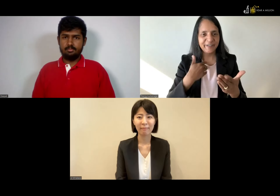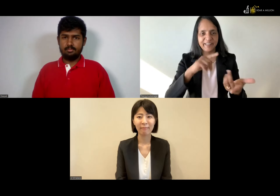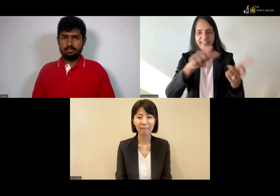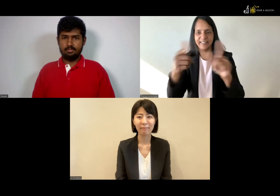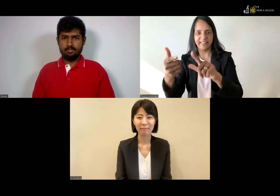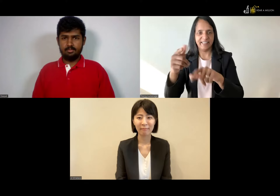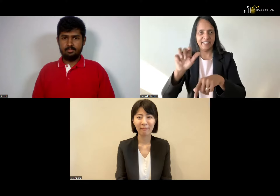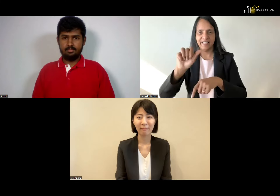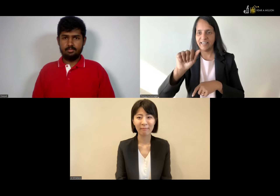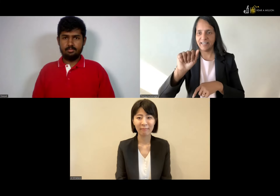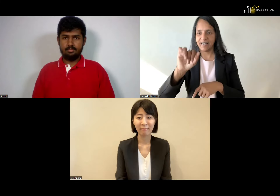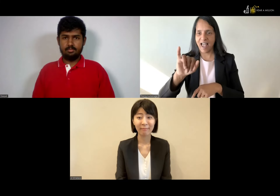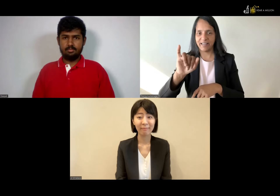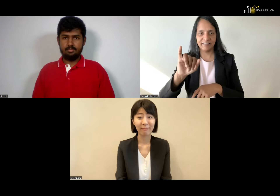beginning.